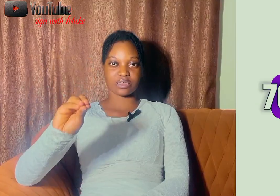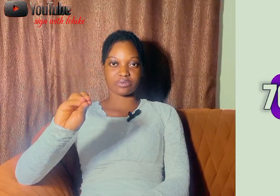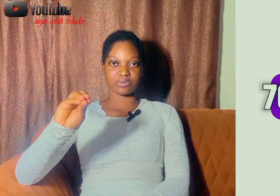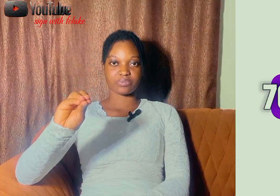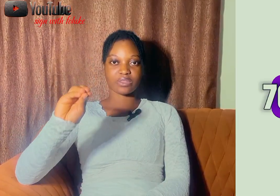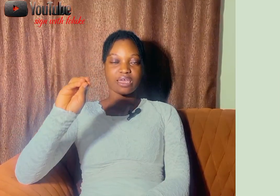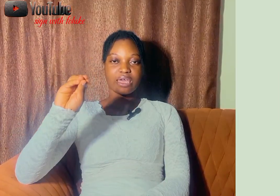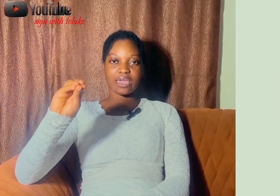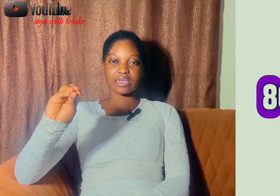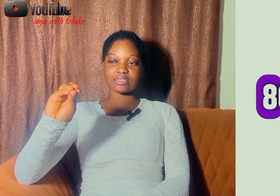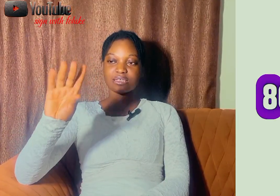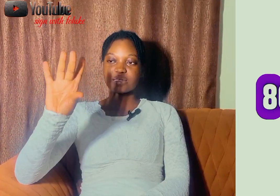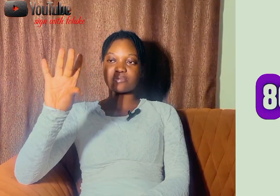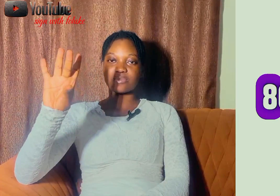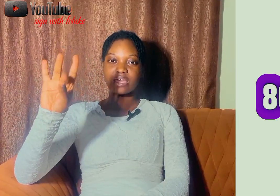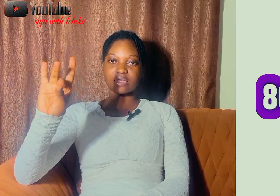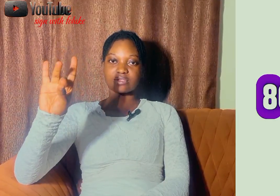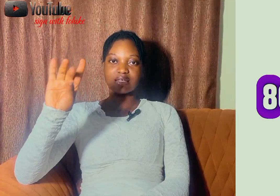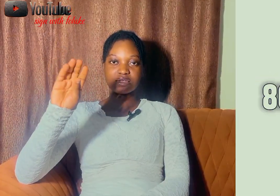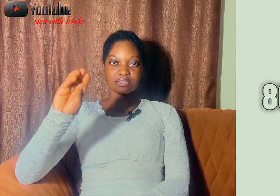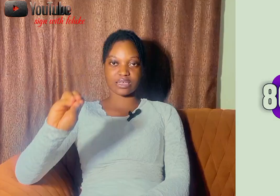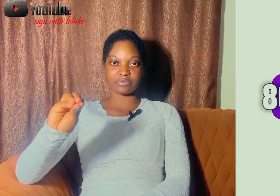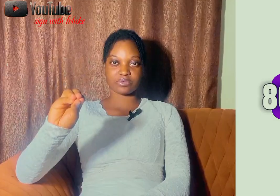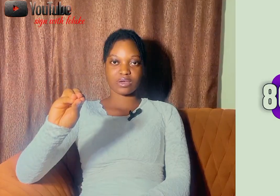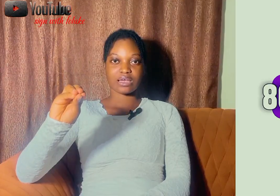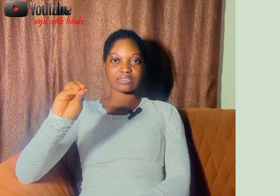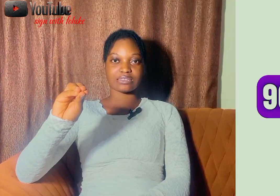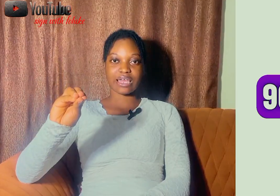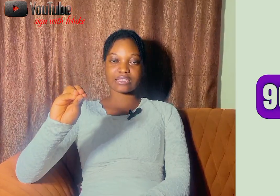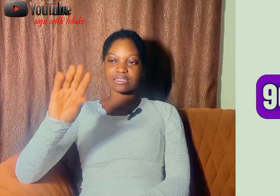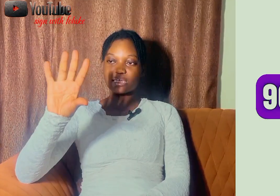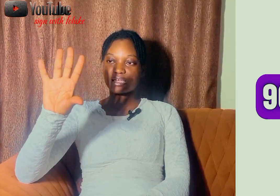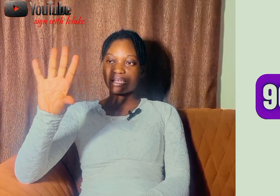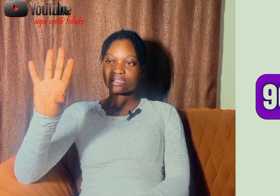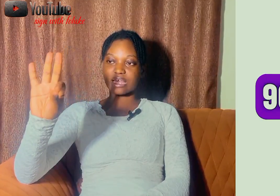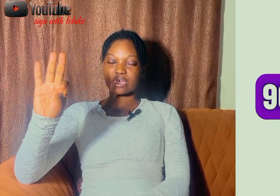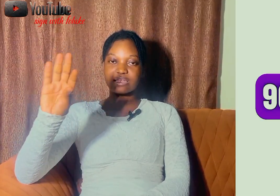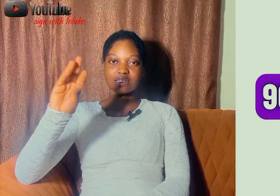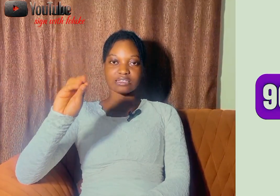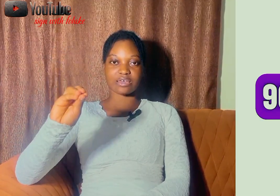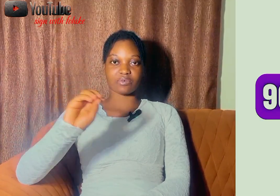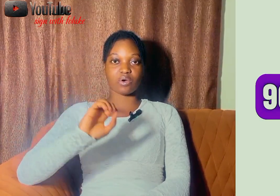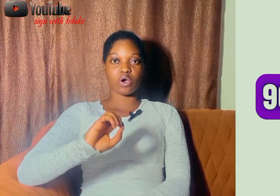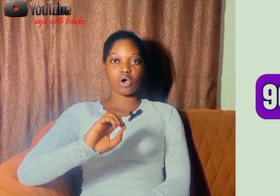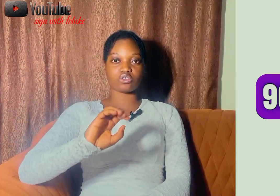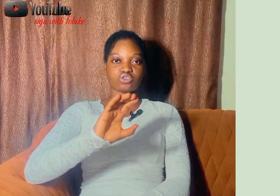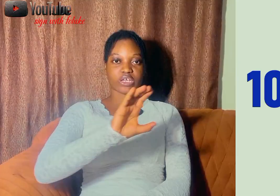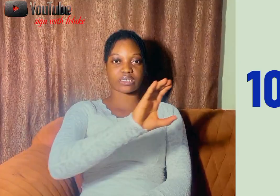70, 80, 80, 90, 90, 100,